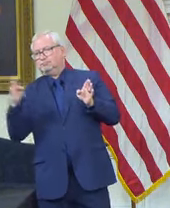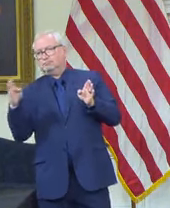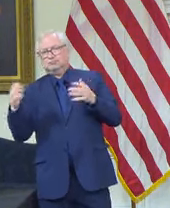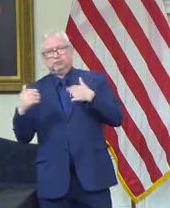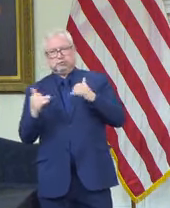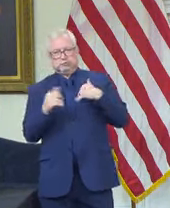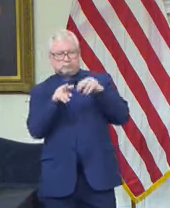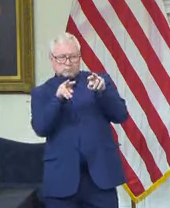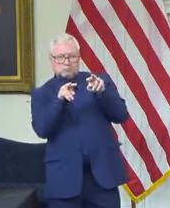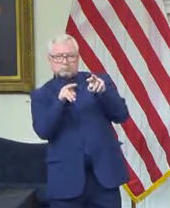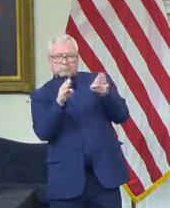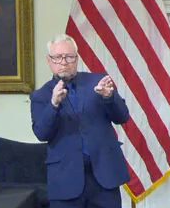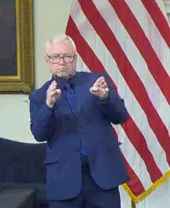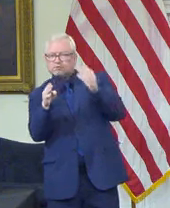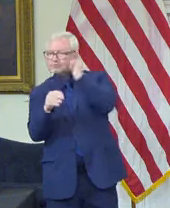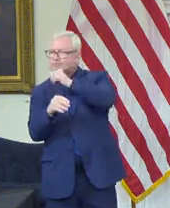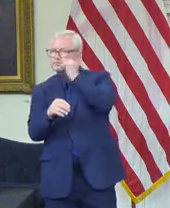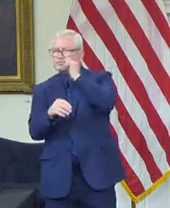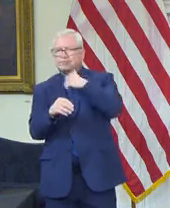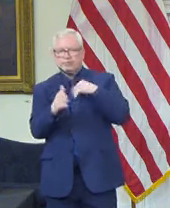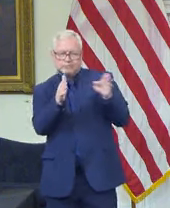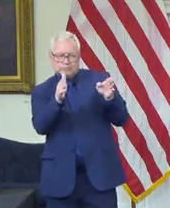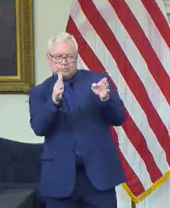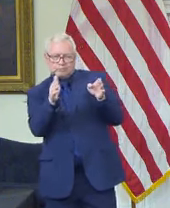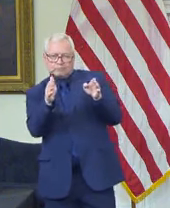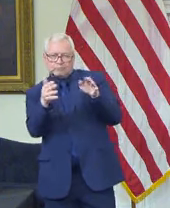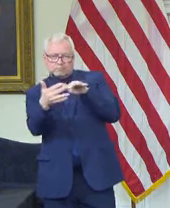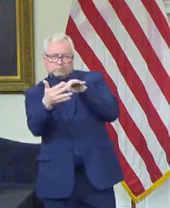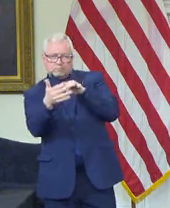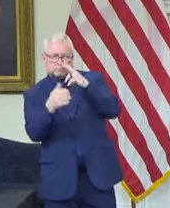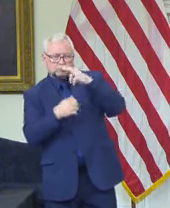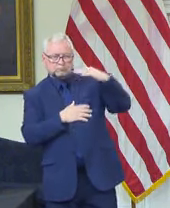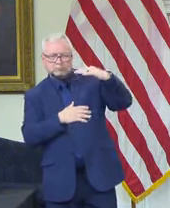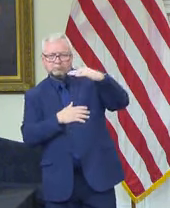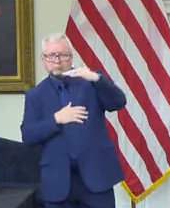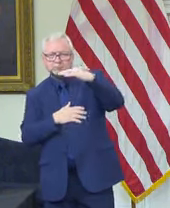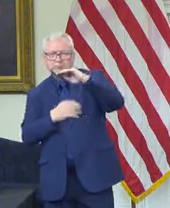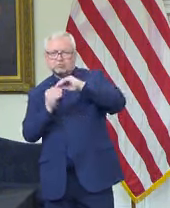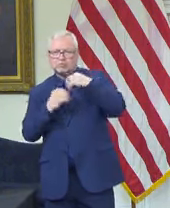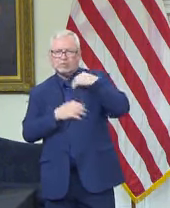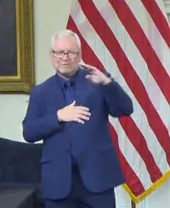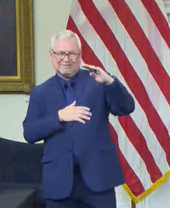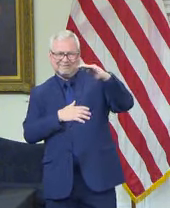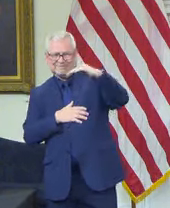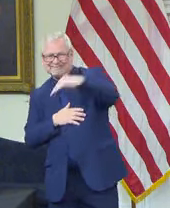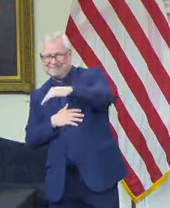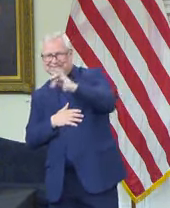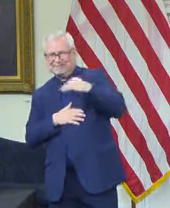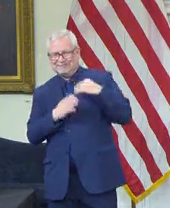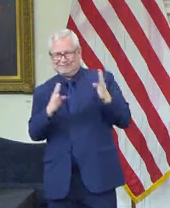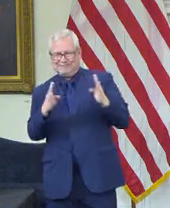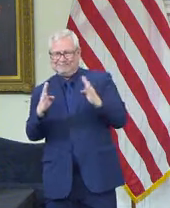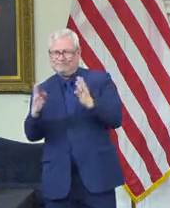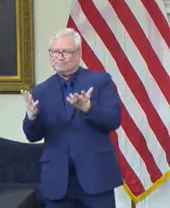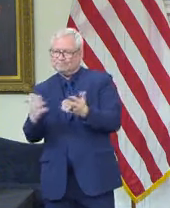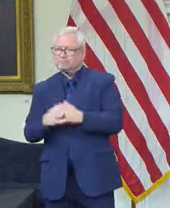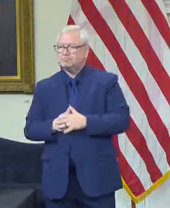It's basically staying around the same level, and we're hoping to see that drop off just like we did in the other metrics. Tom?